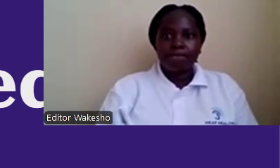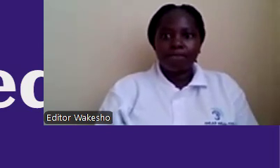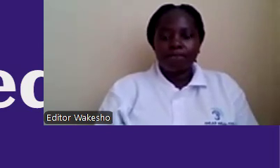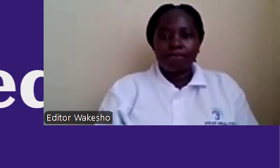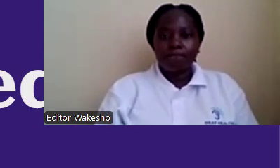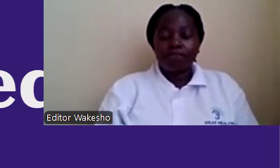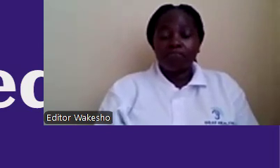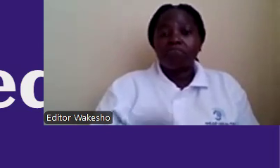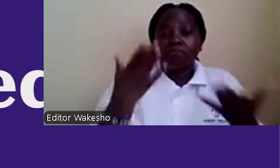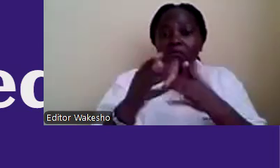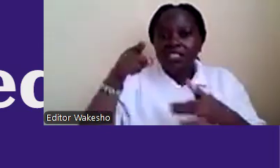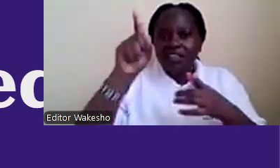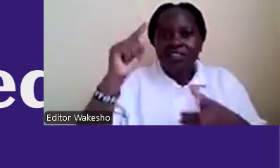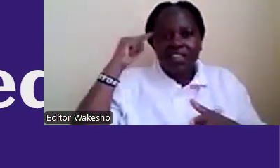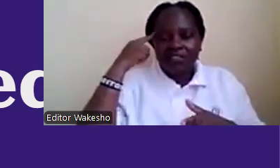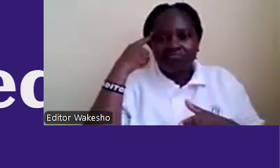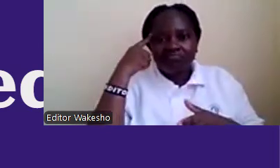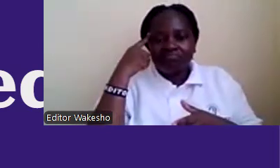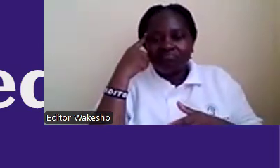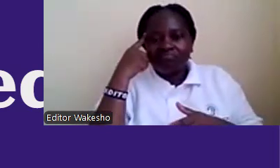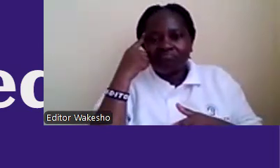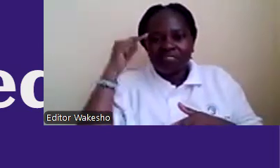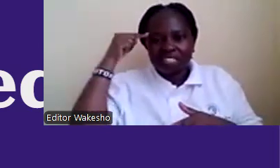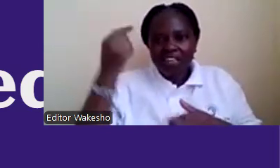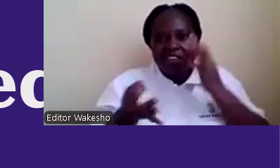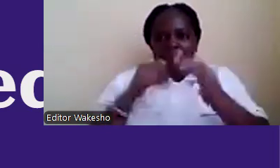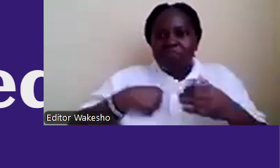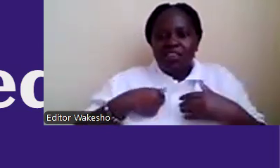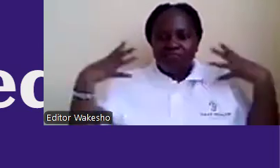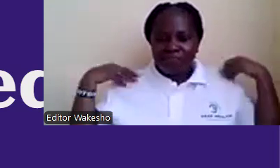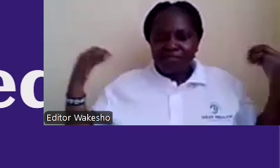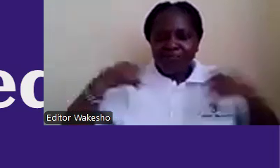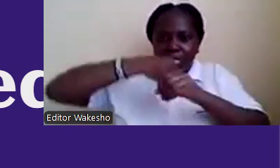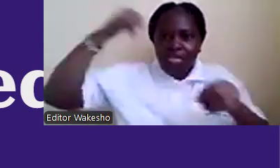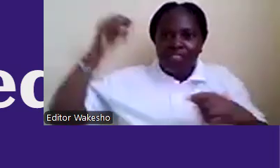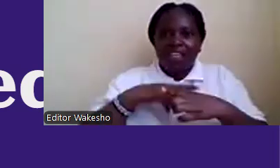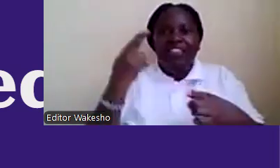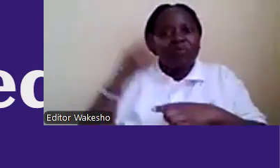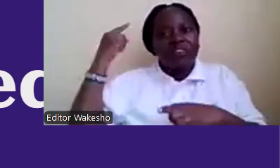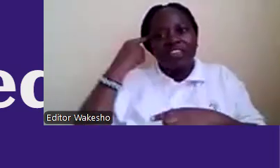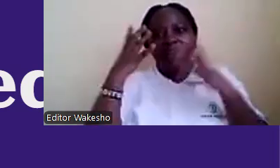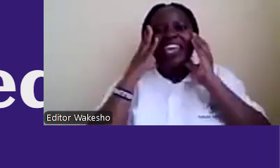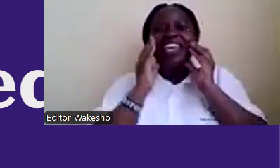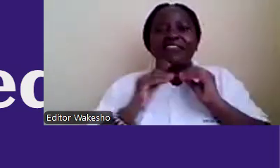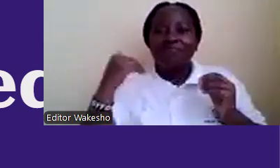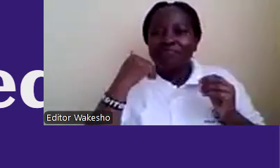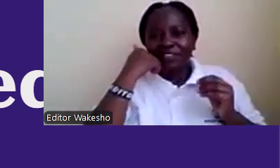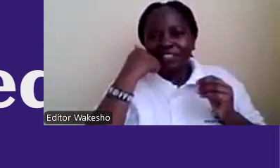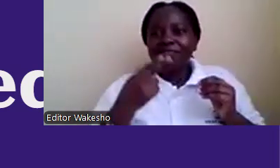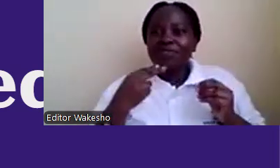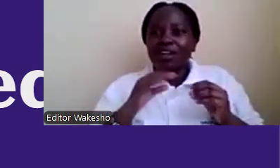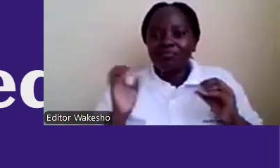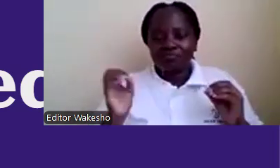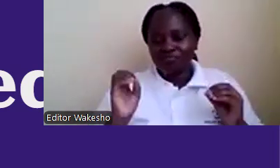volition, telling yourself that since I've lost weight, I'm okay, right? That's really important for us to take note